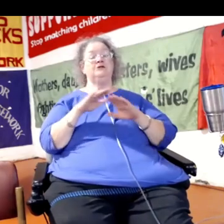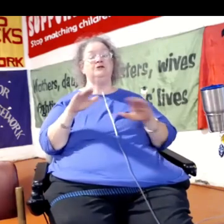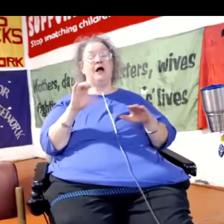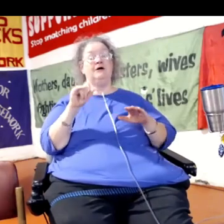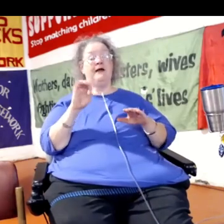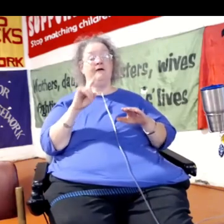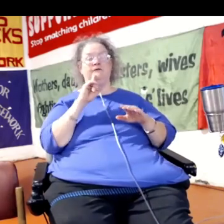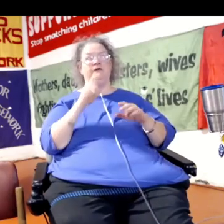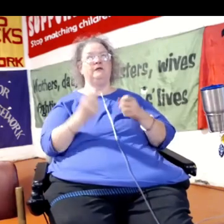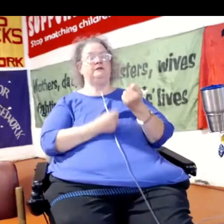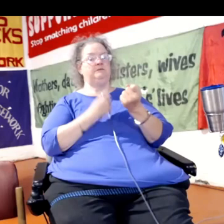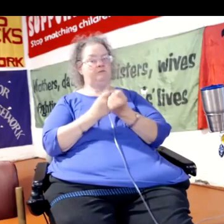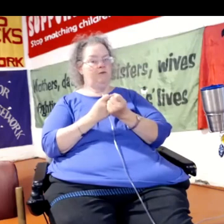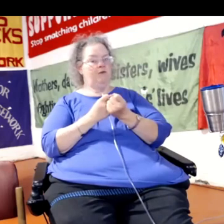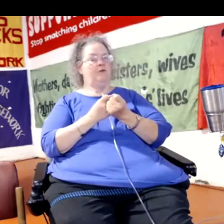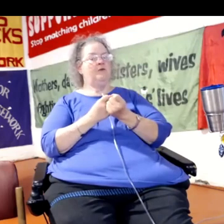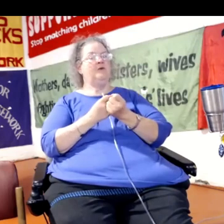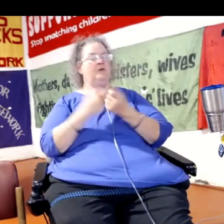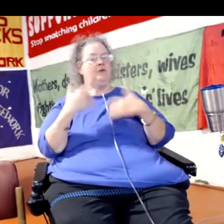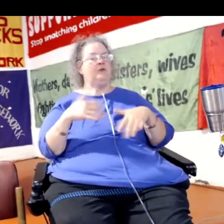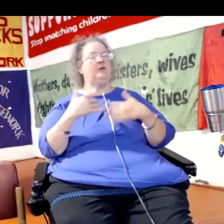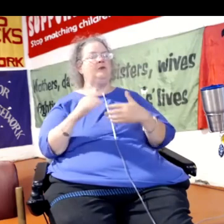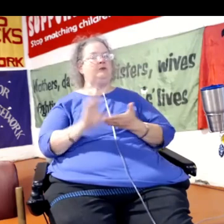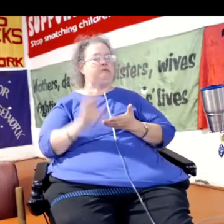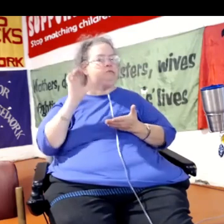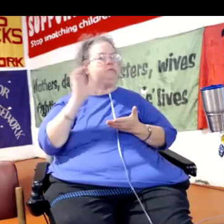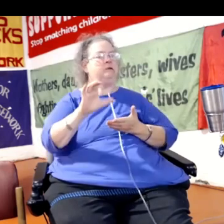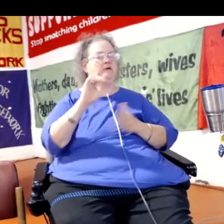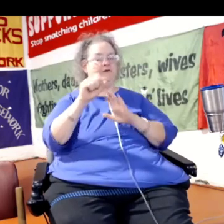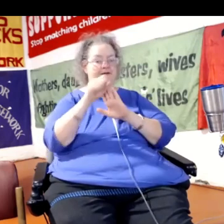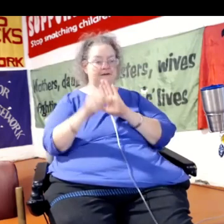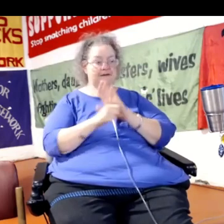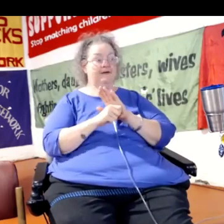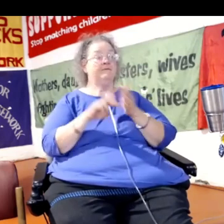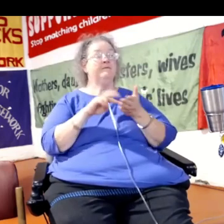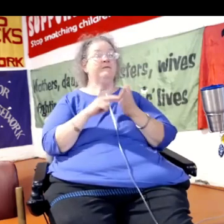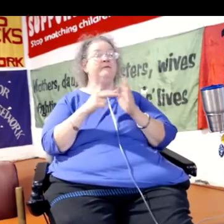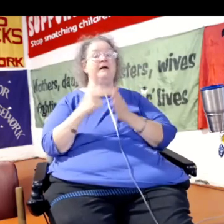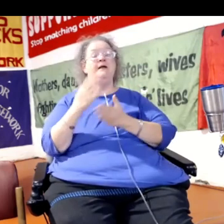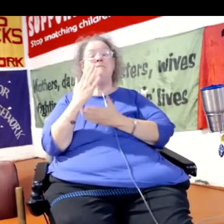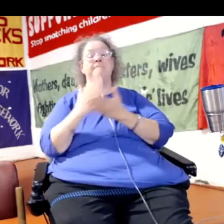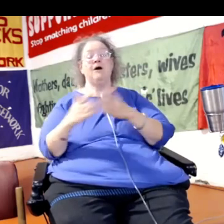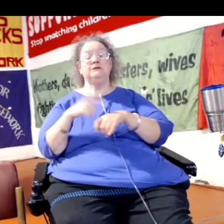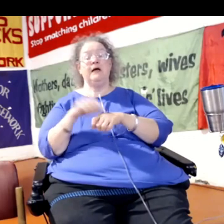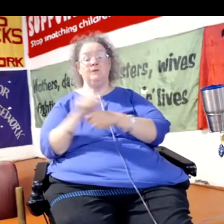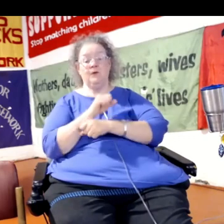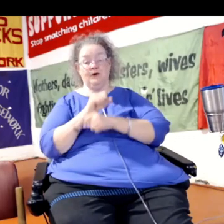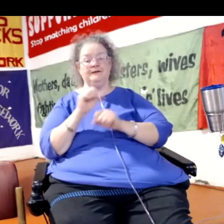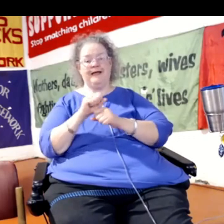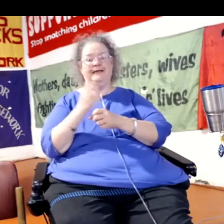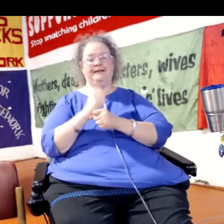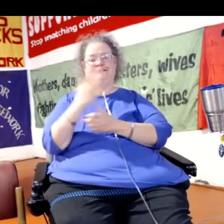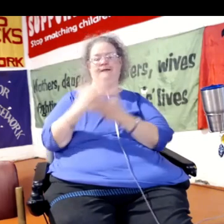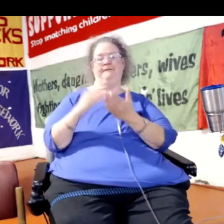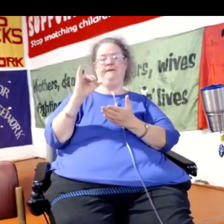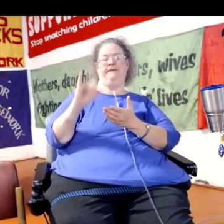by the state and it has a cap, means that part-time workers can also get some of that benefit. So they can get the